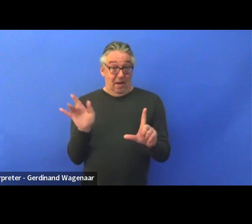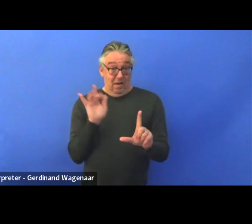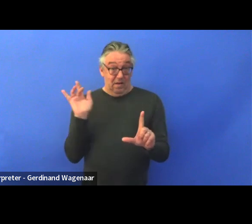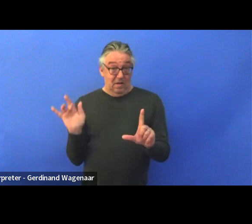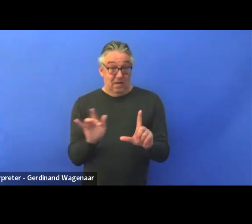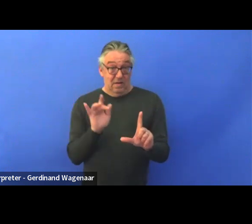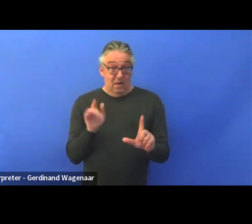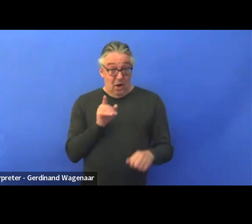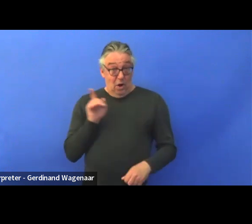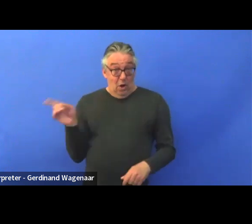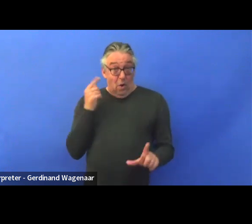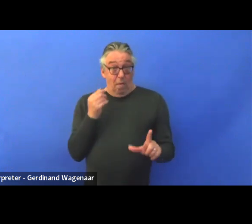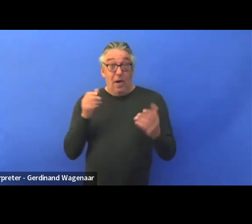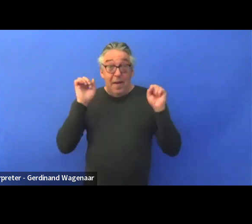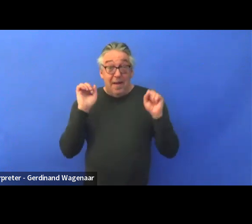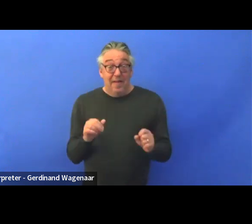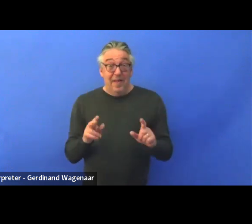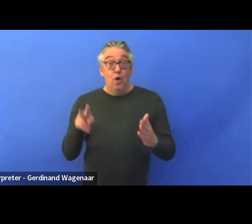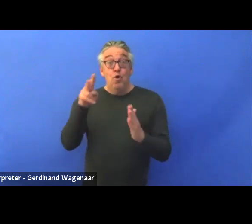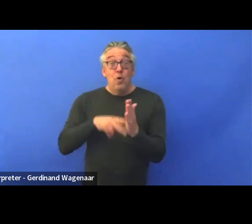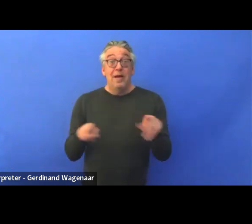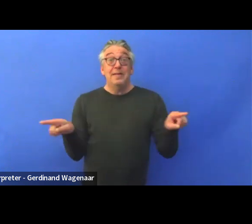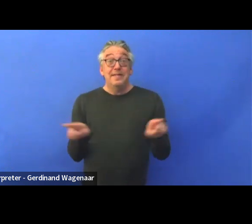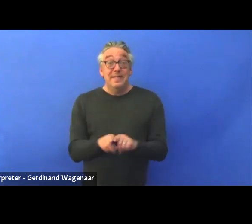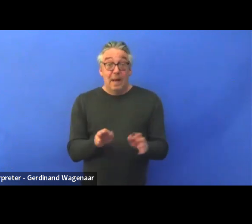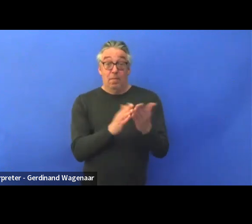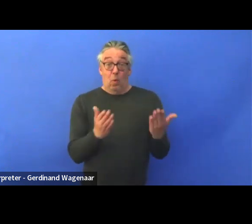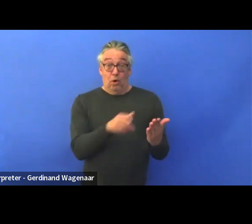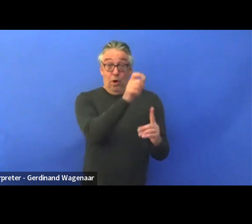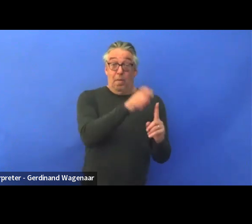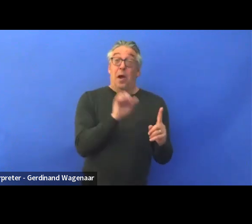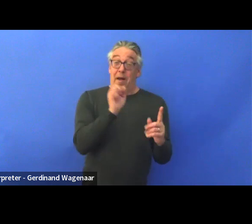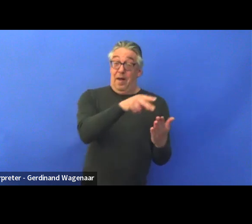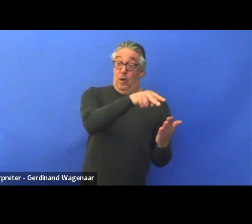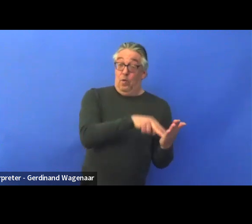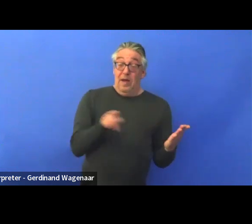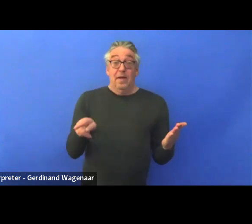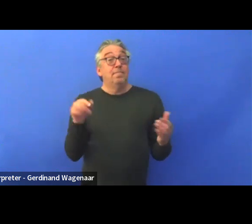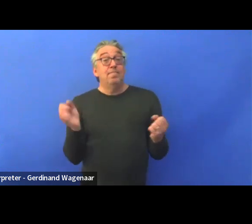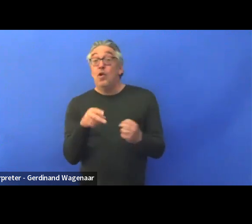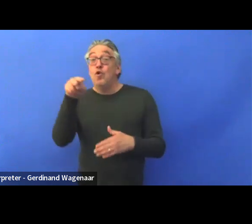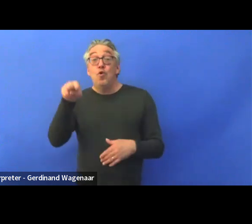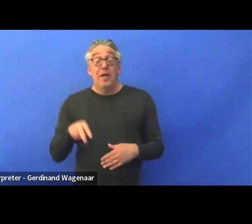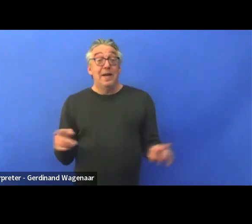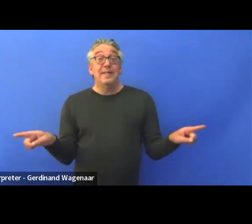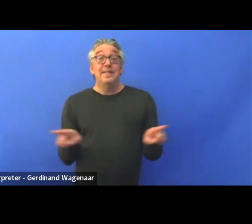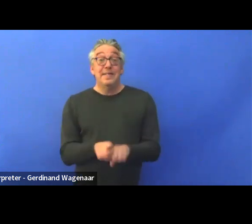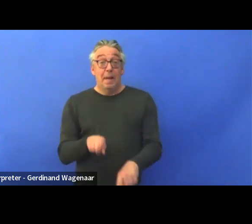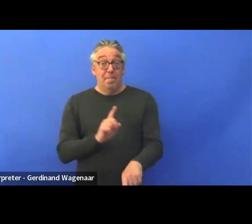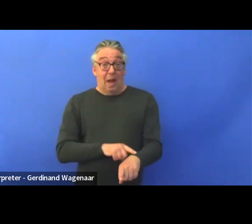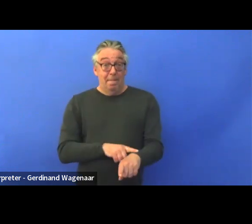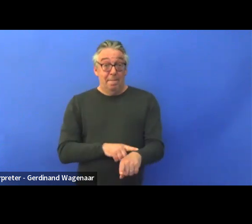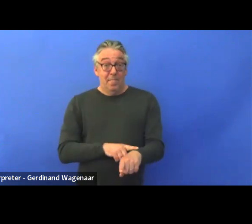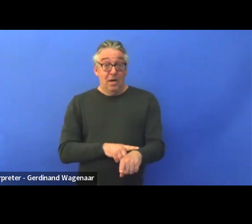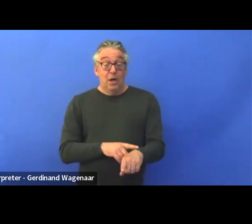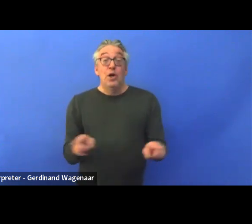for this lady to be able to read the same book as someone without a print disability at the same time, at the